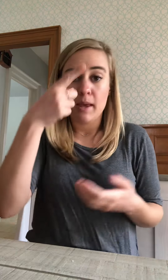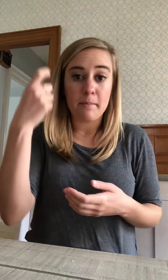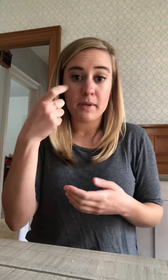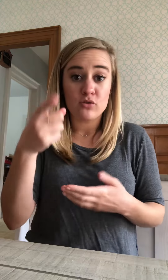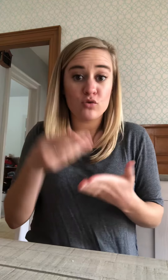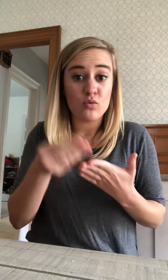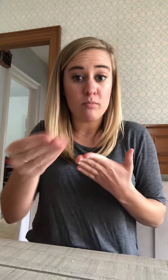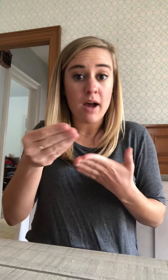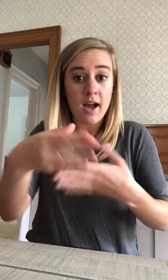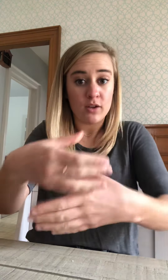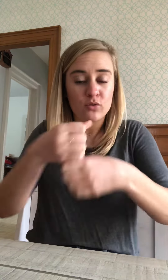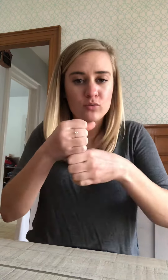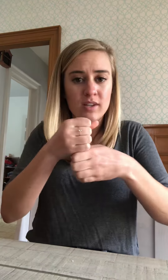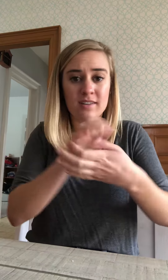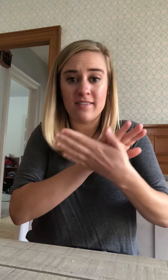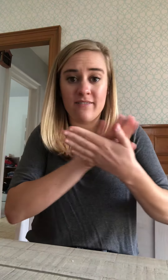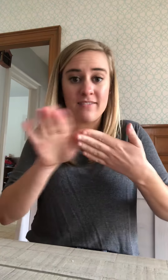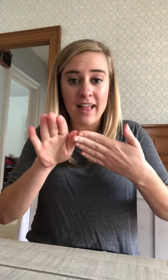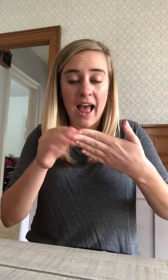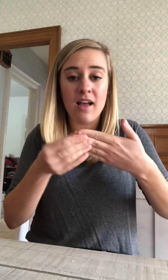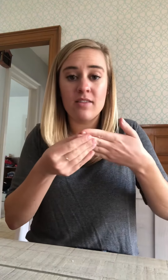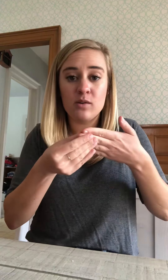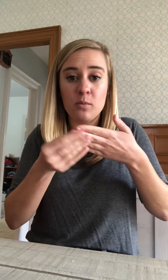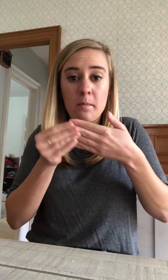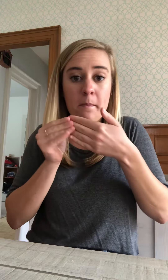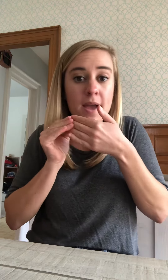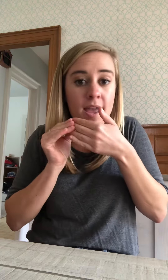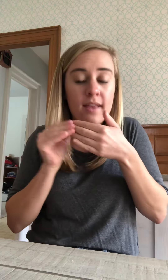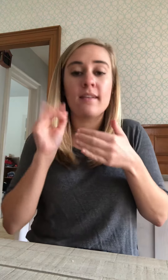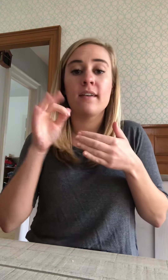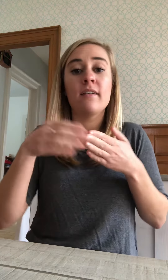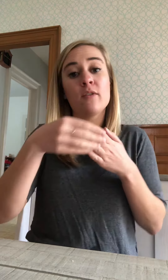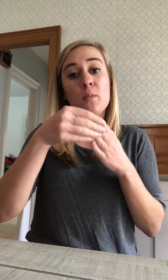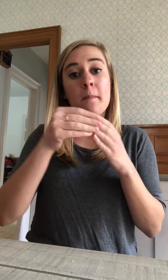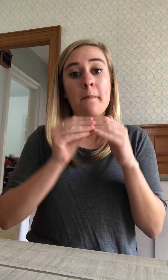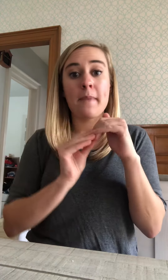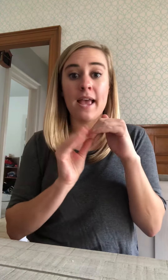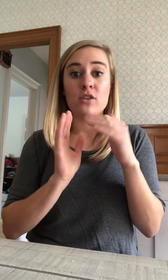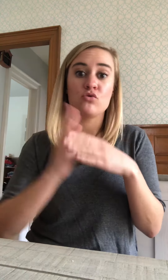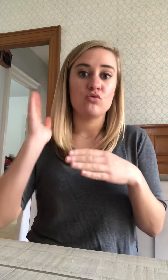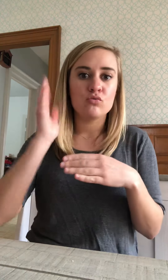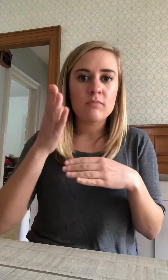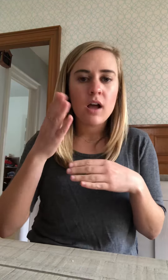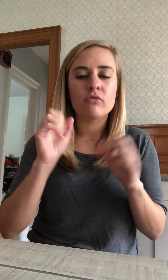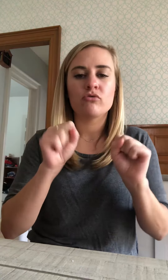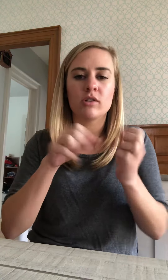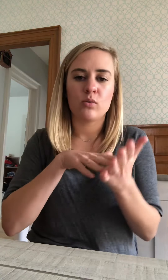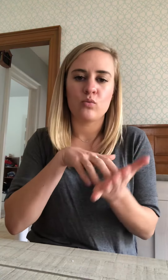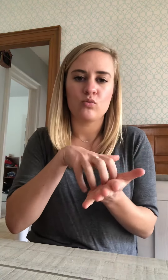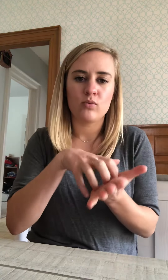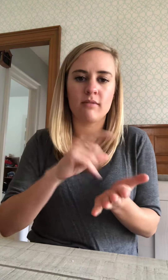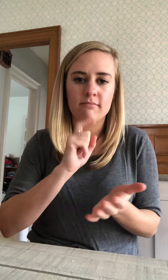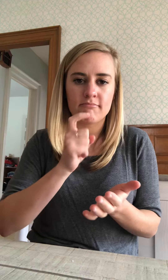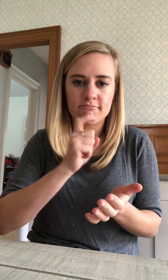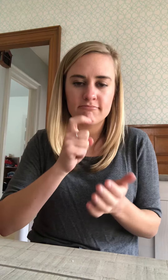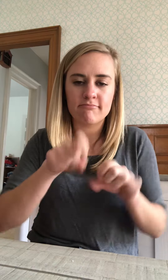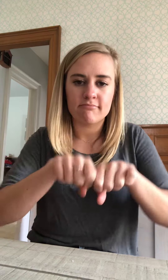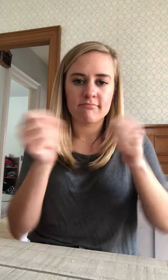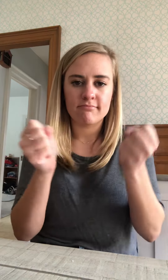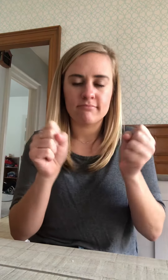too much, do too many bends in the thing, you weaken the metal and they can fracture. So we don't like to see that. You want to